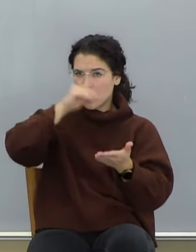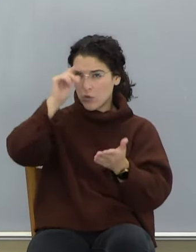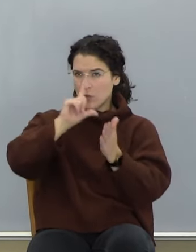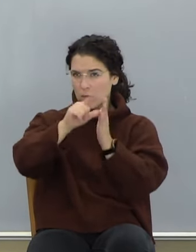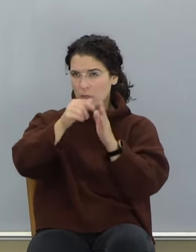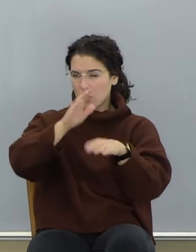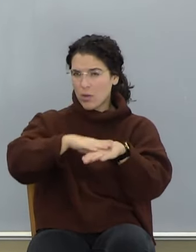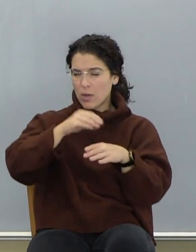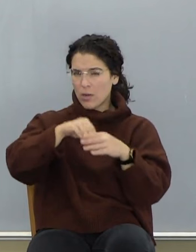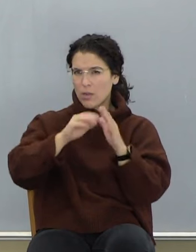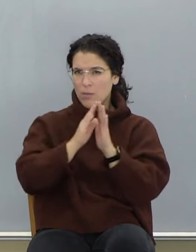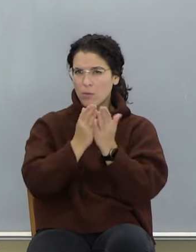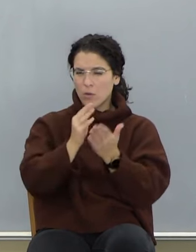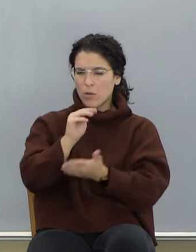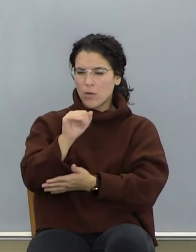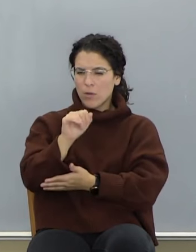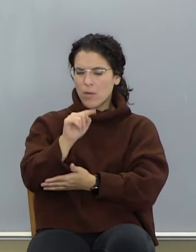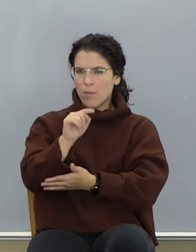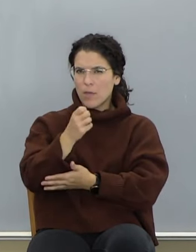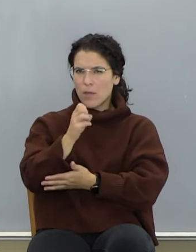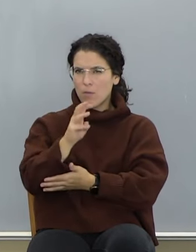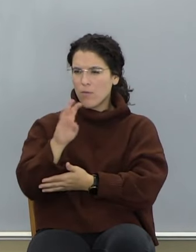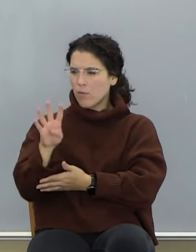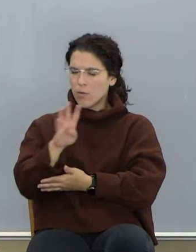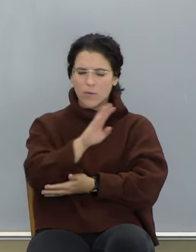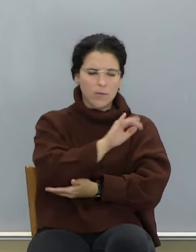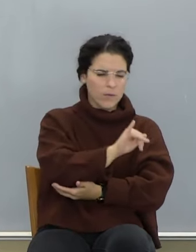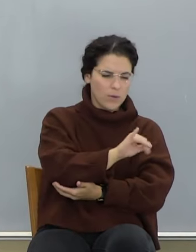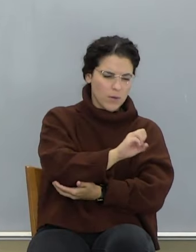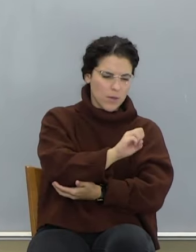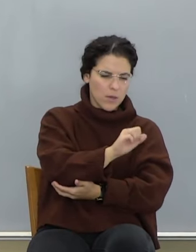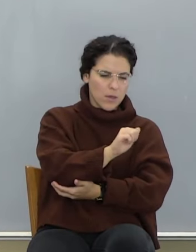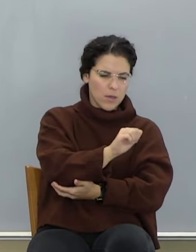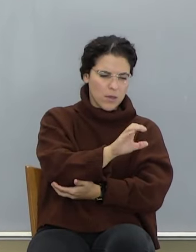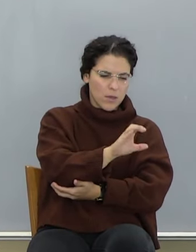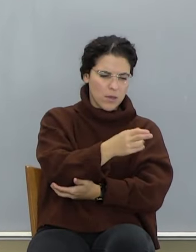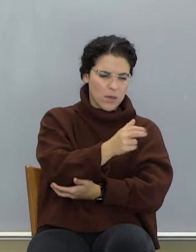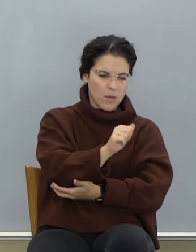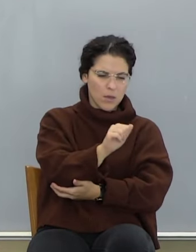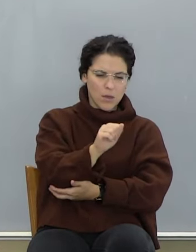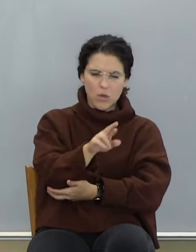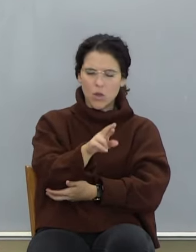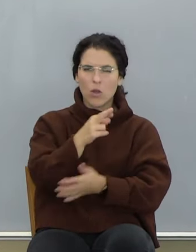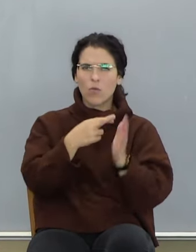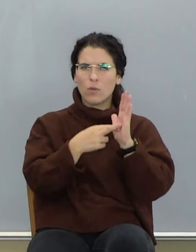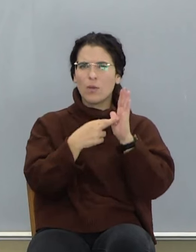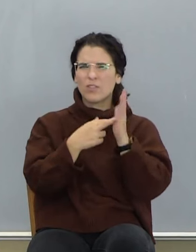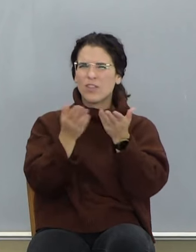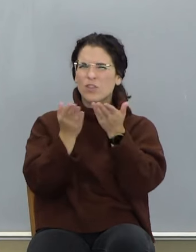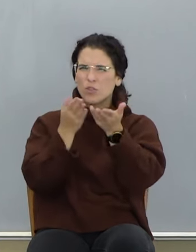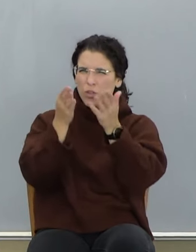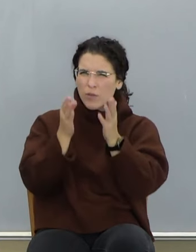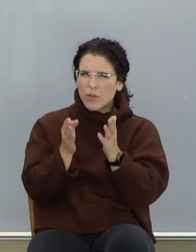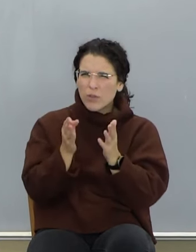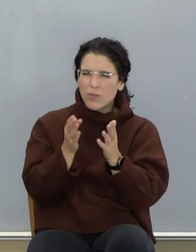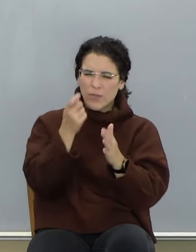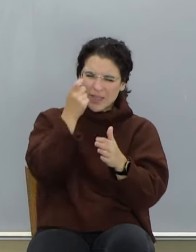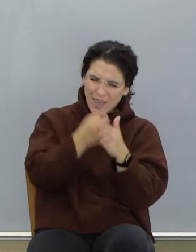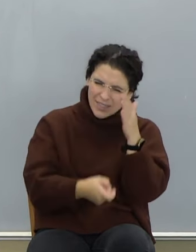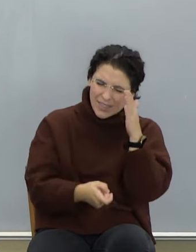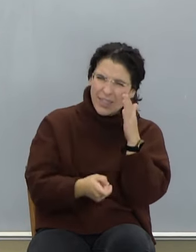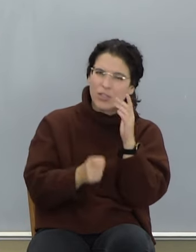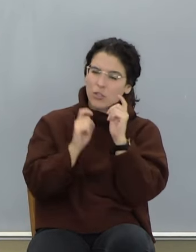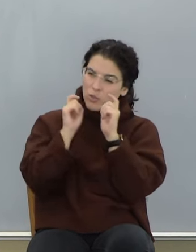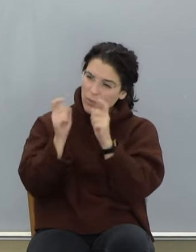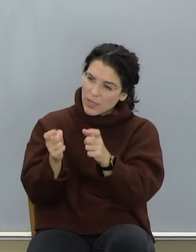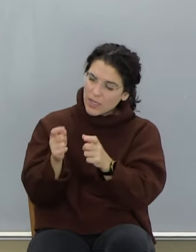book of Matthew, chapter 4. Issachar, he represents the servitude, the taxation to